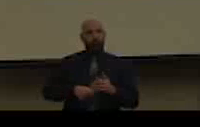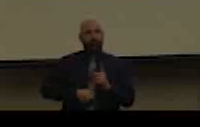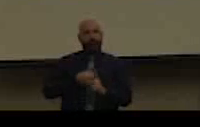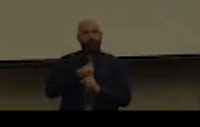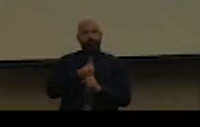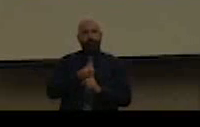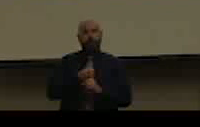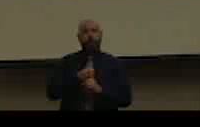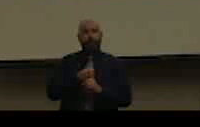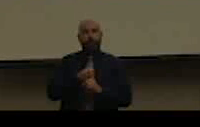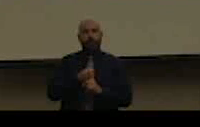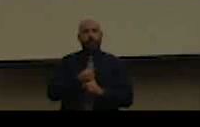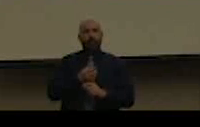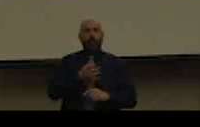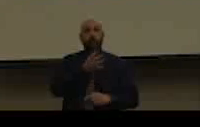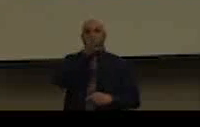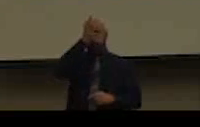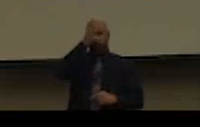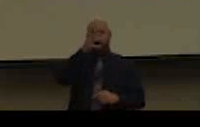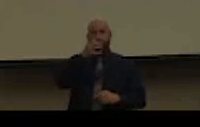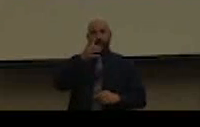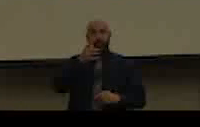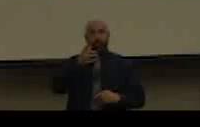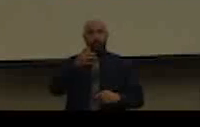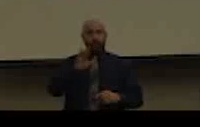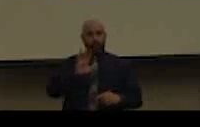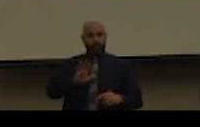well who are trying to make it.